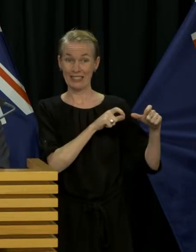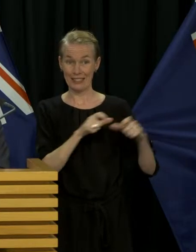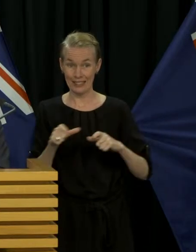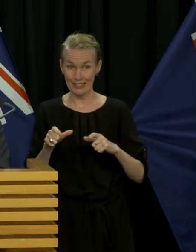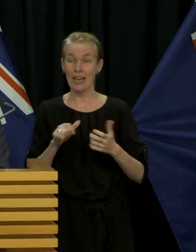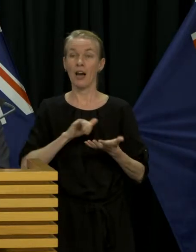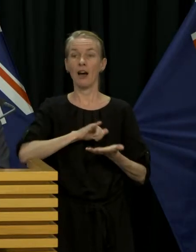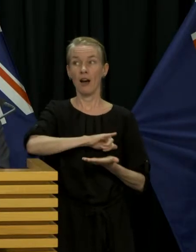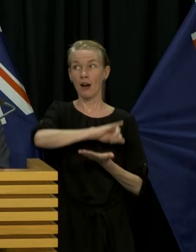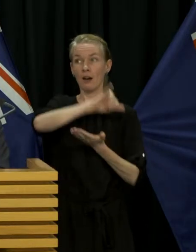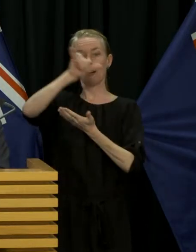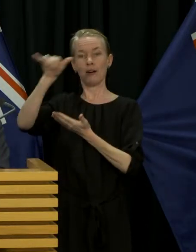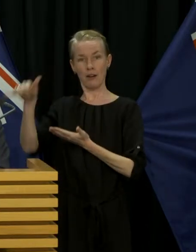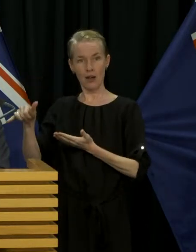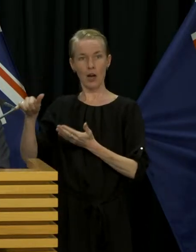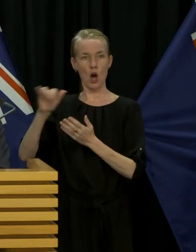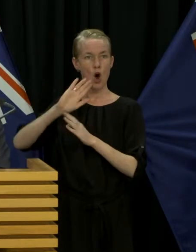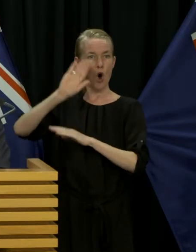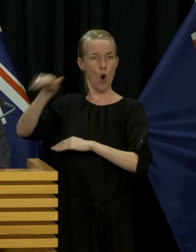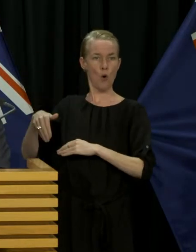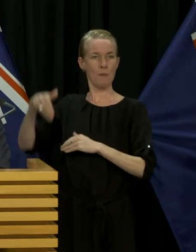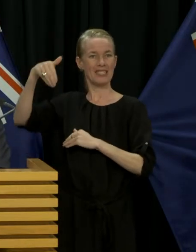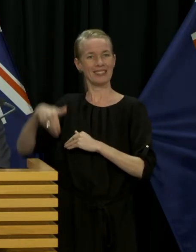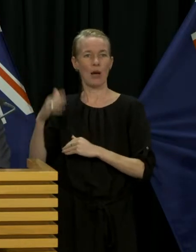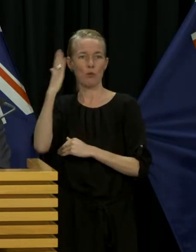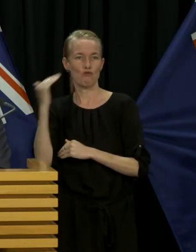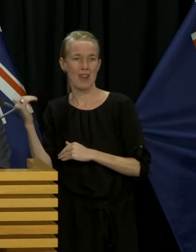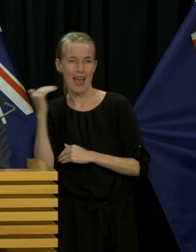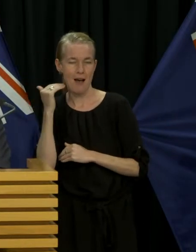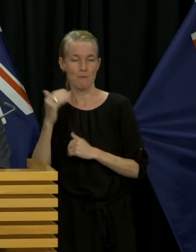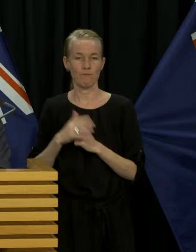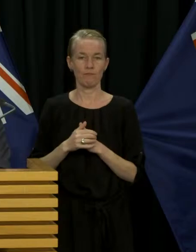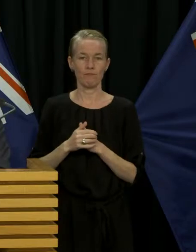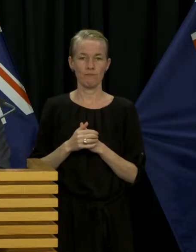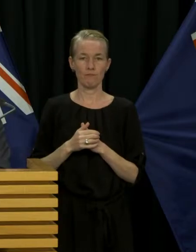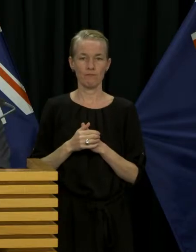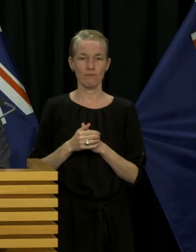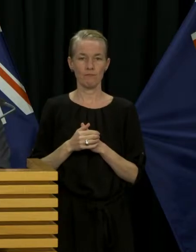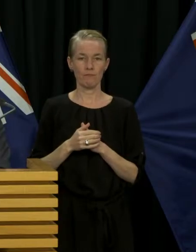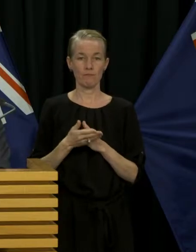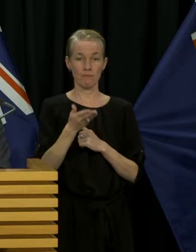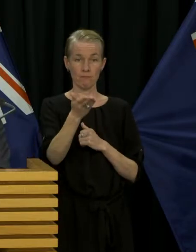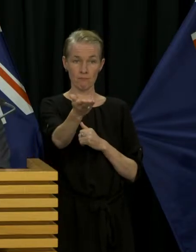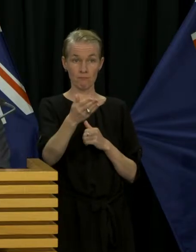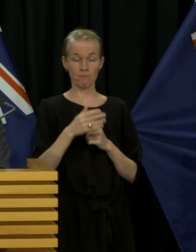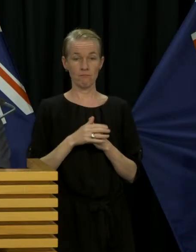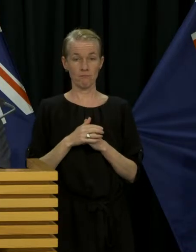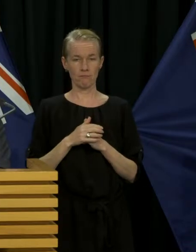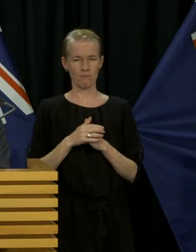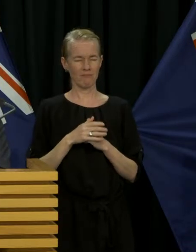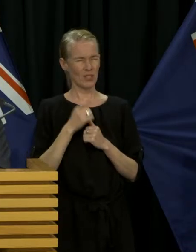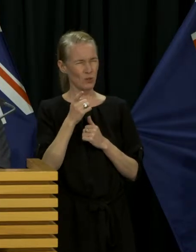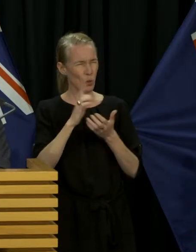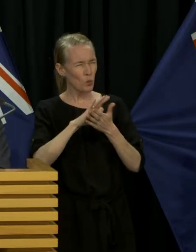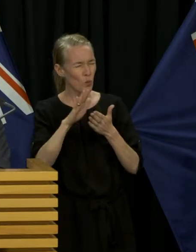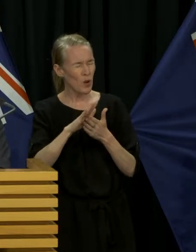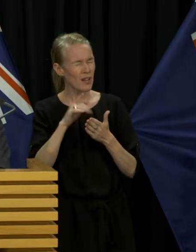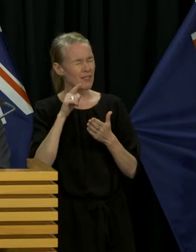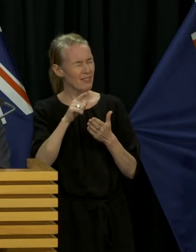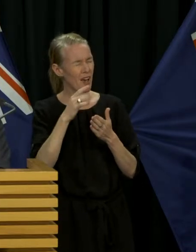country to go back home to South Korea. Doesn't that mean it's quite unlikely that they would have